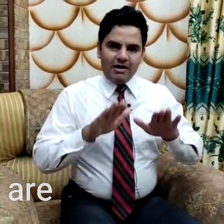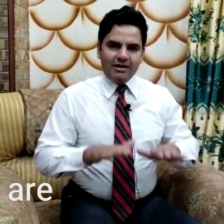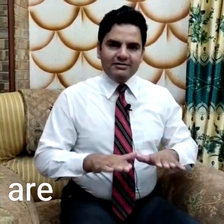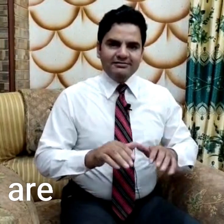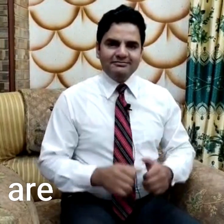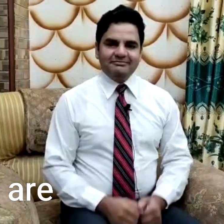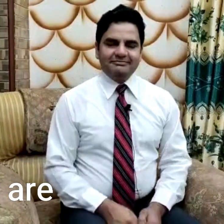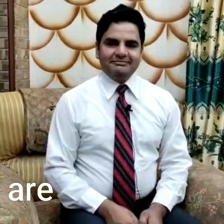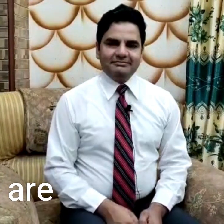are,